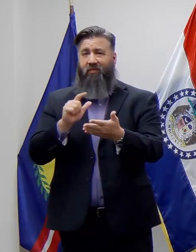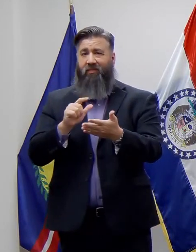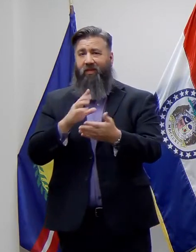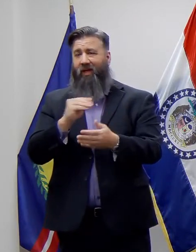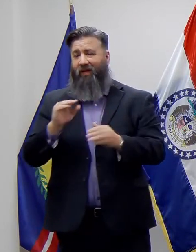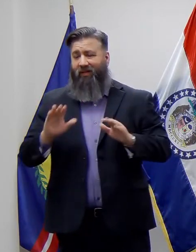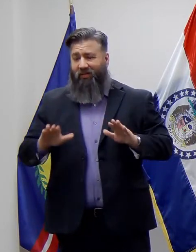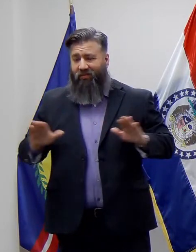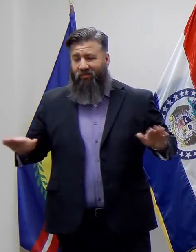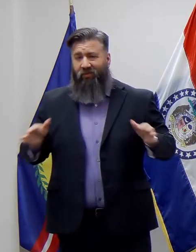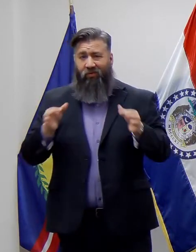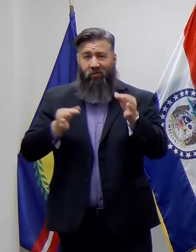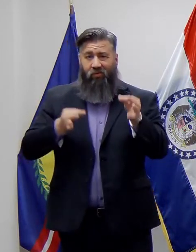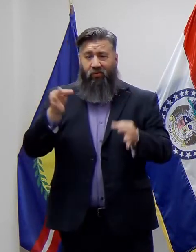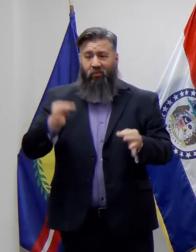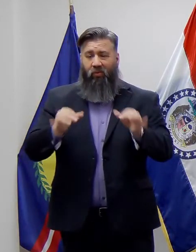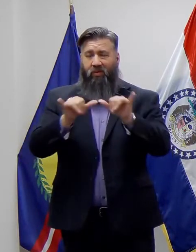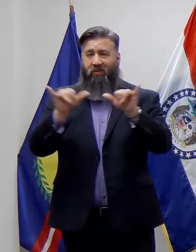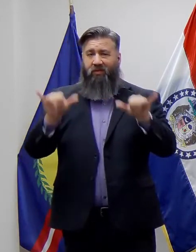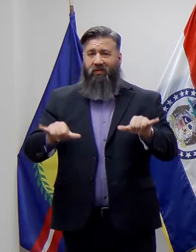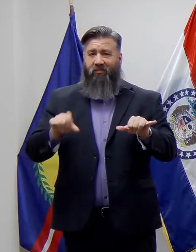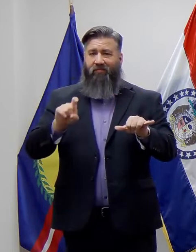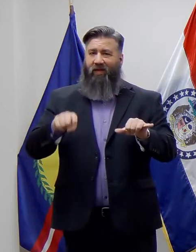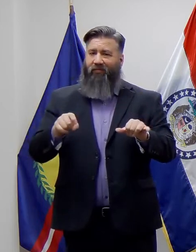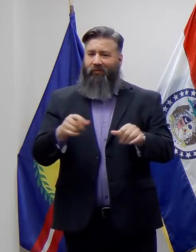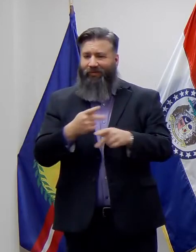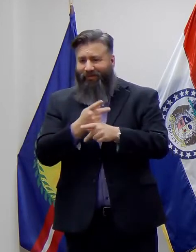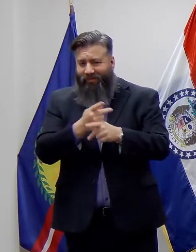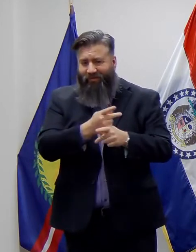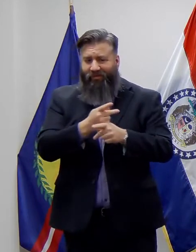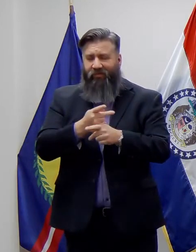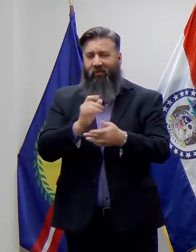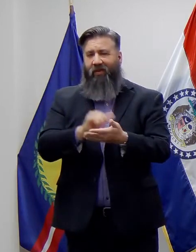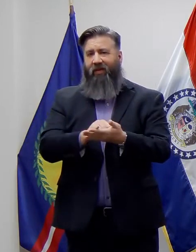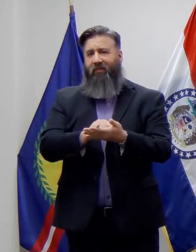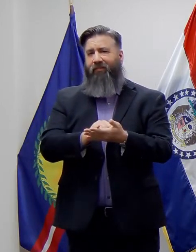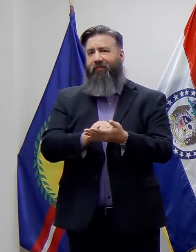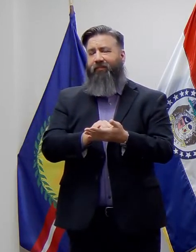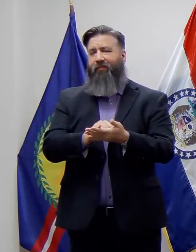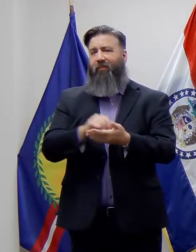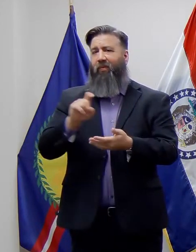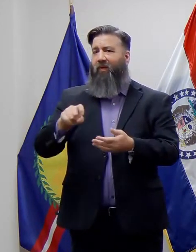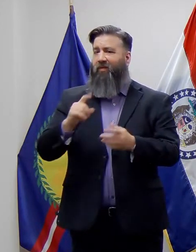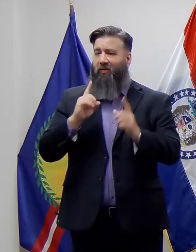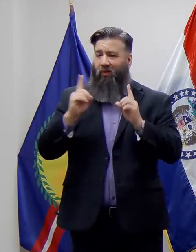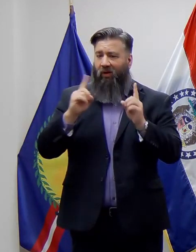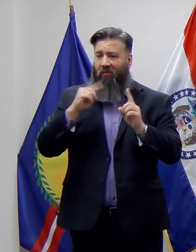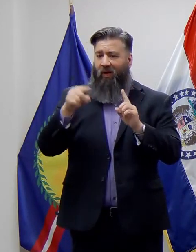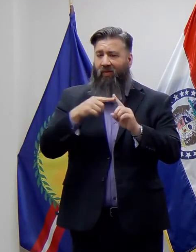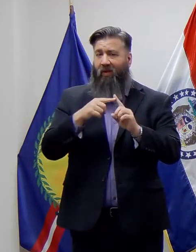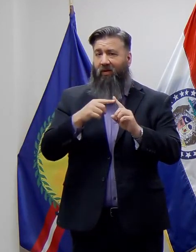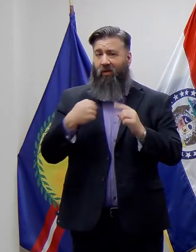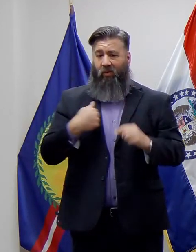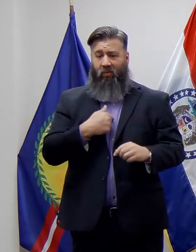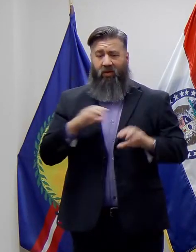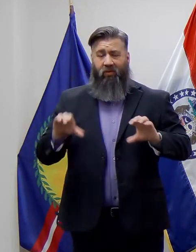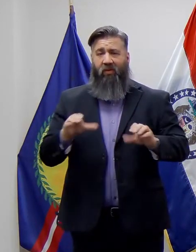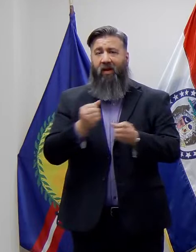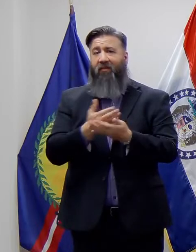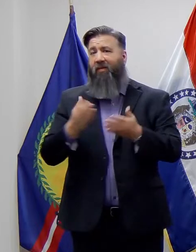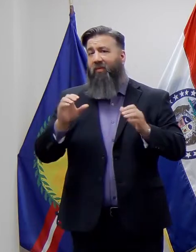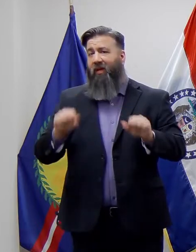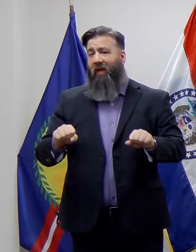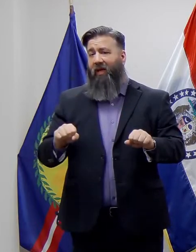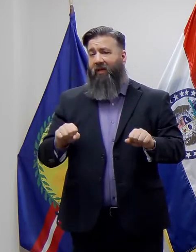justice system is having to manage those. And that's one of the things we have to talk about. Are we doing everything we can? And that's a